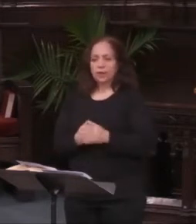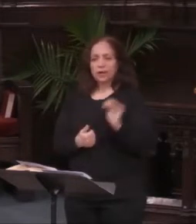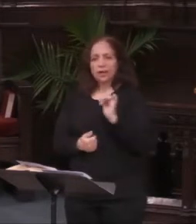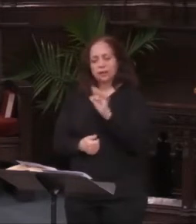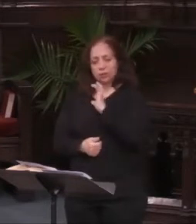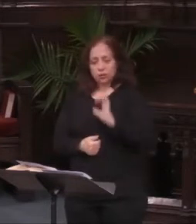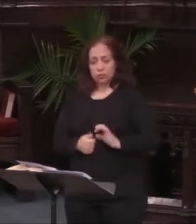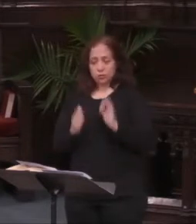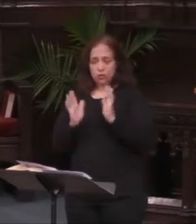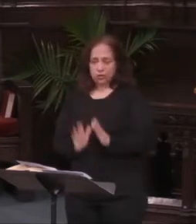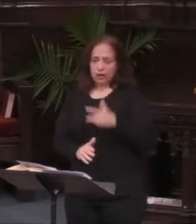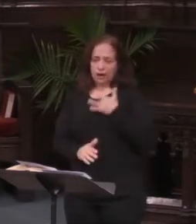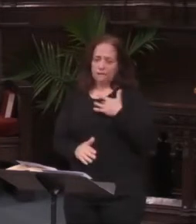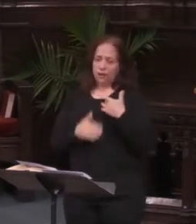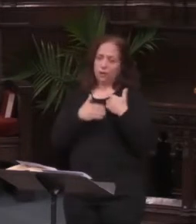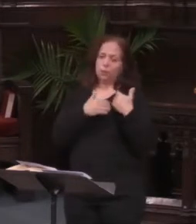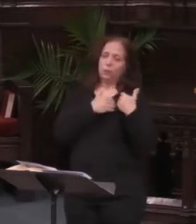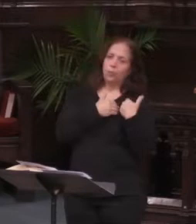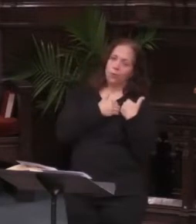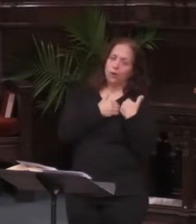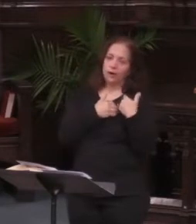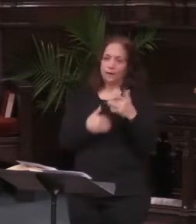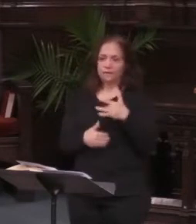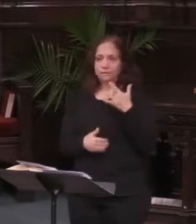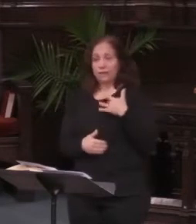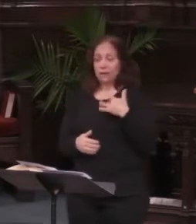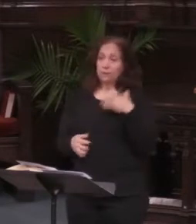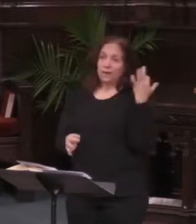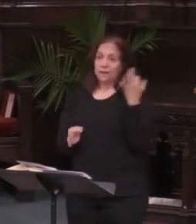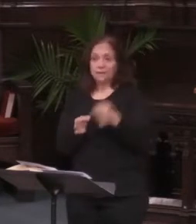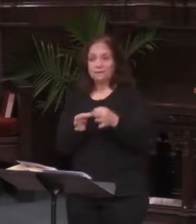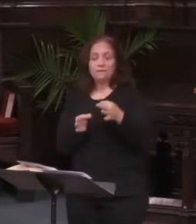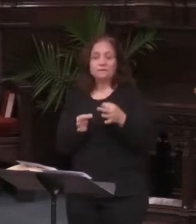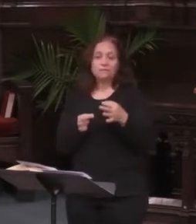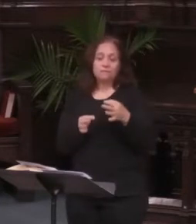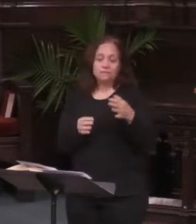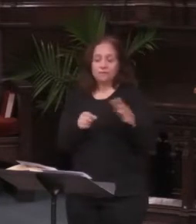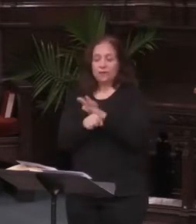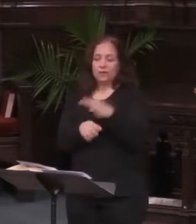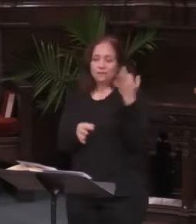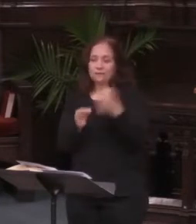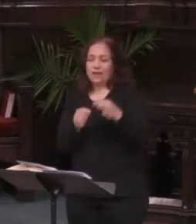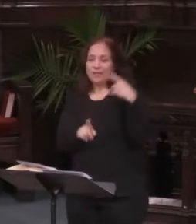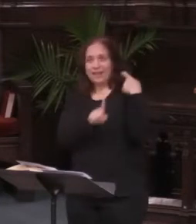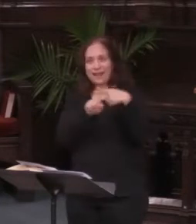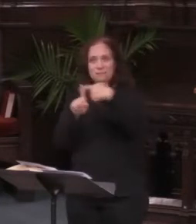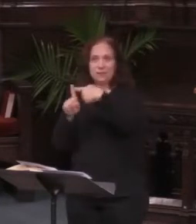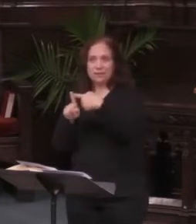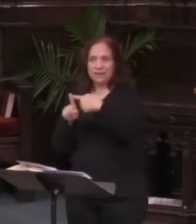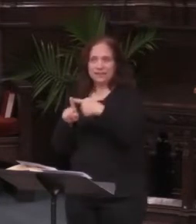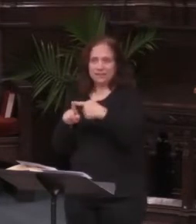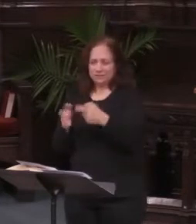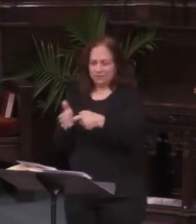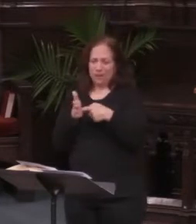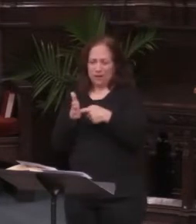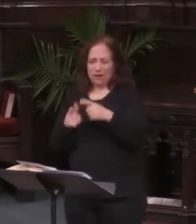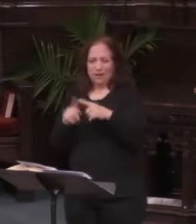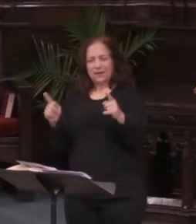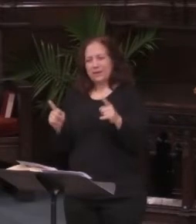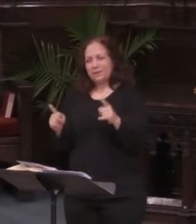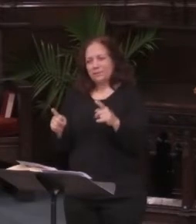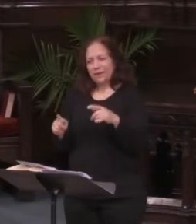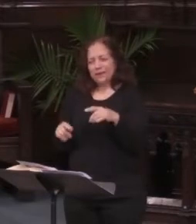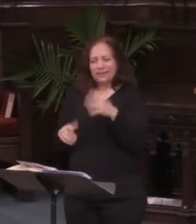Christian, sometimes I feel the burden to always be full of faith and optimism, but it is not healthy or productive to minimize